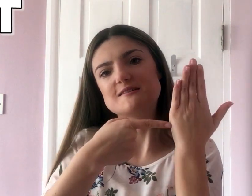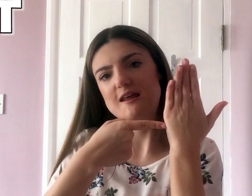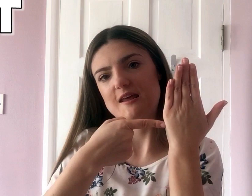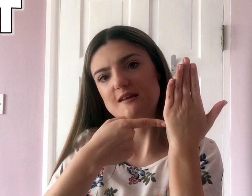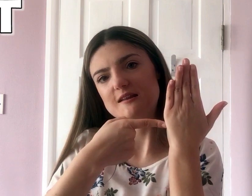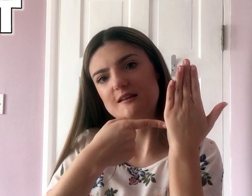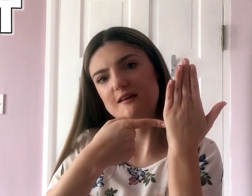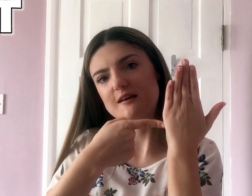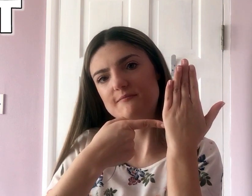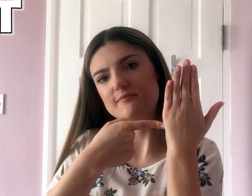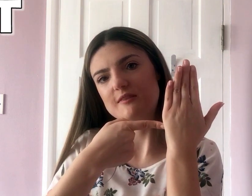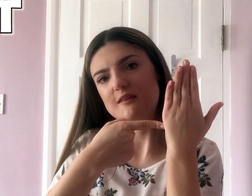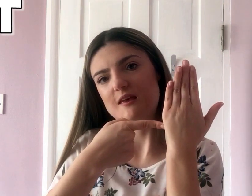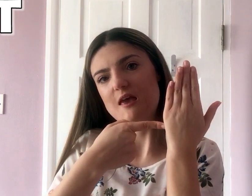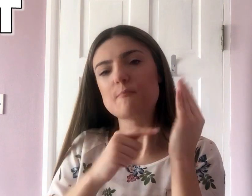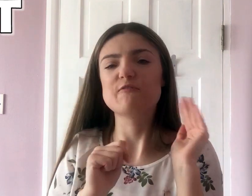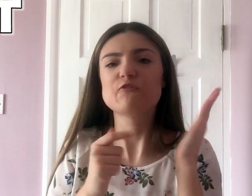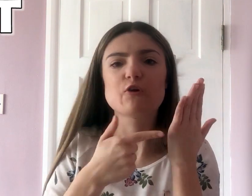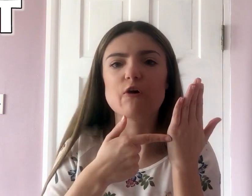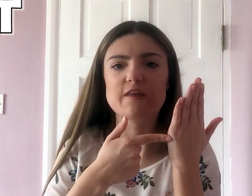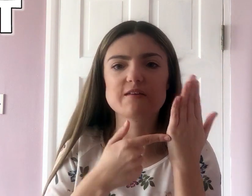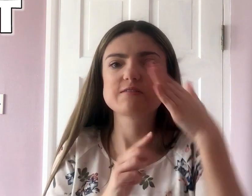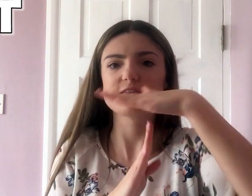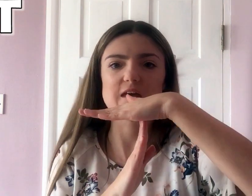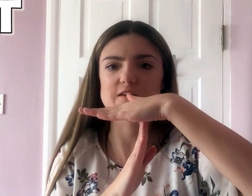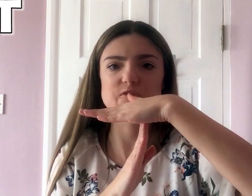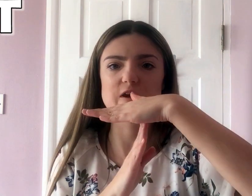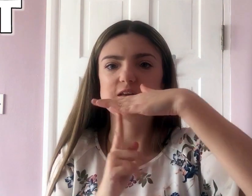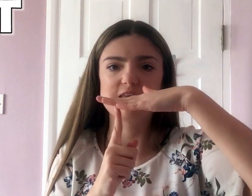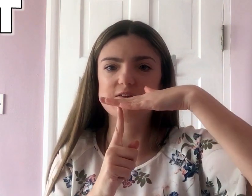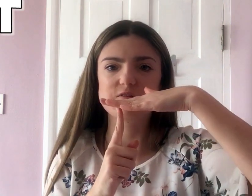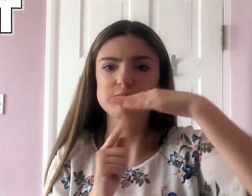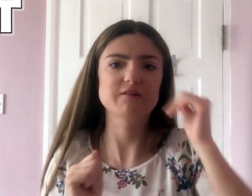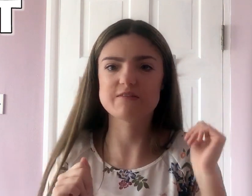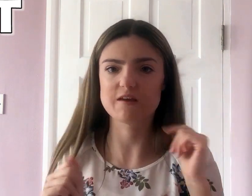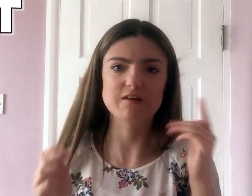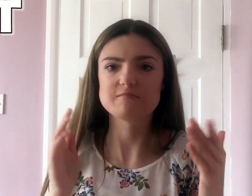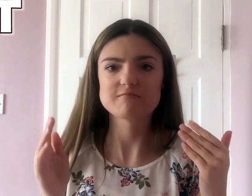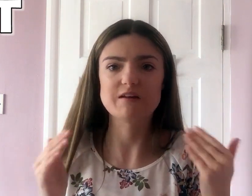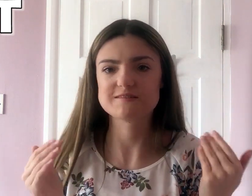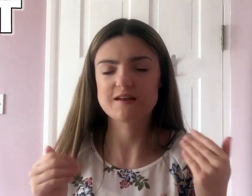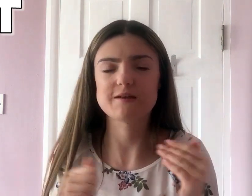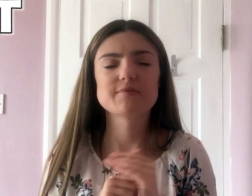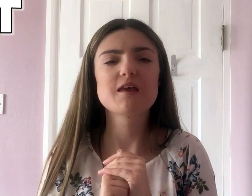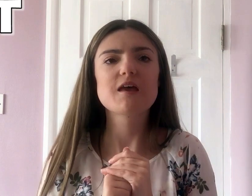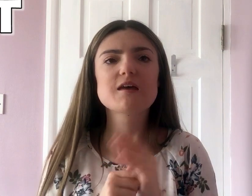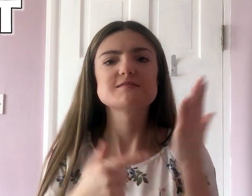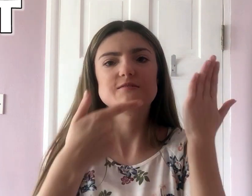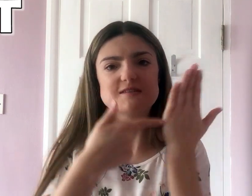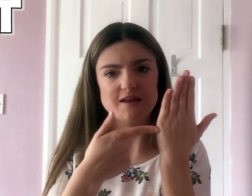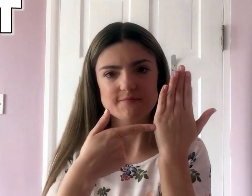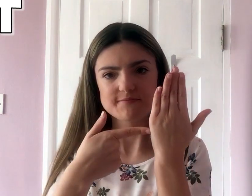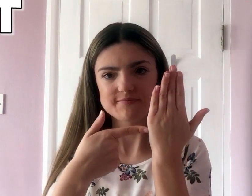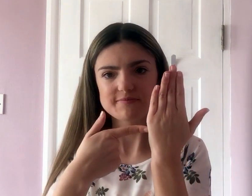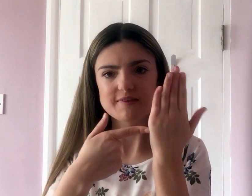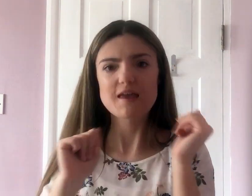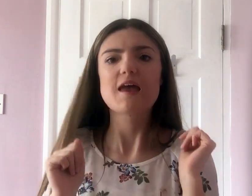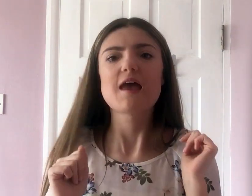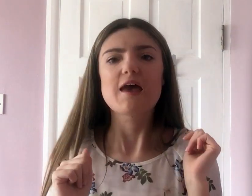T, like that. But if you've forgotten this, that is fine, and that is fine, because they're going to understand that. So T. And